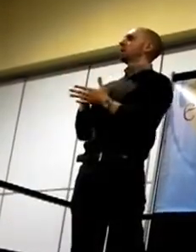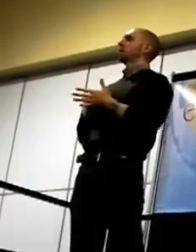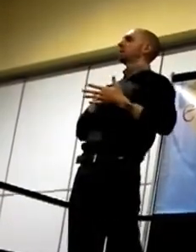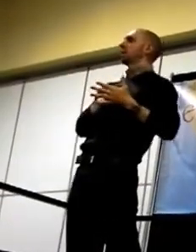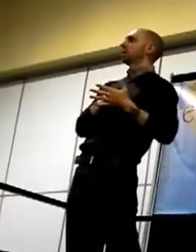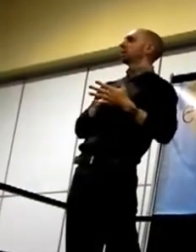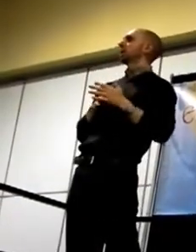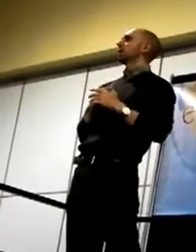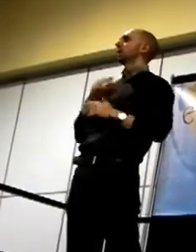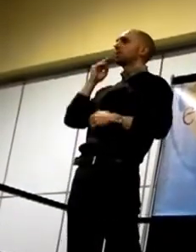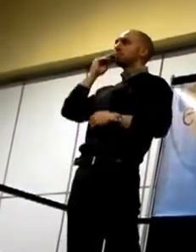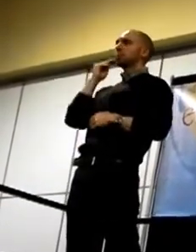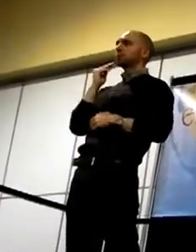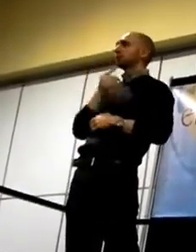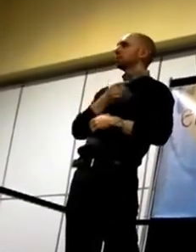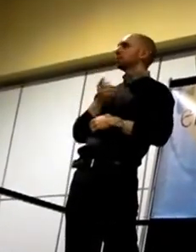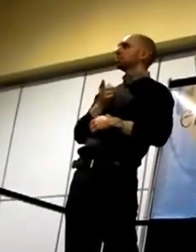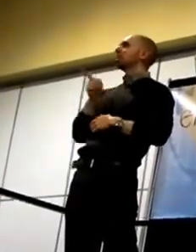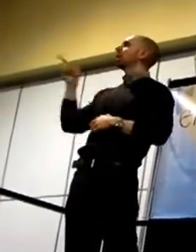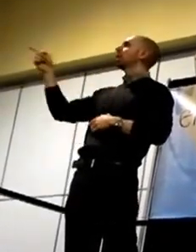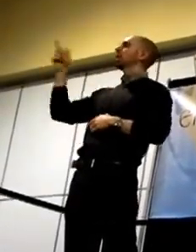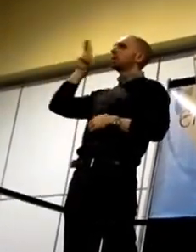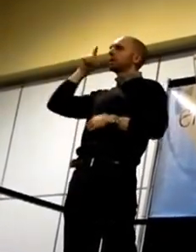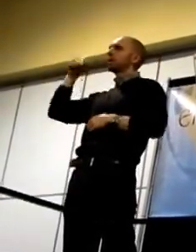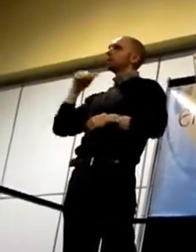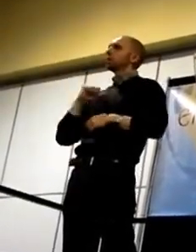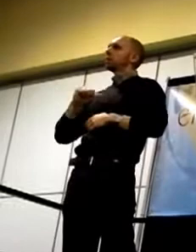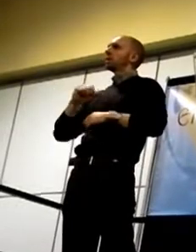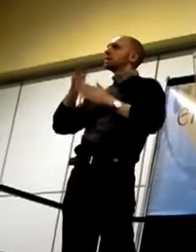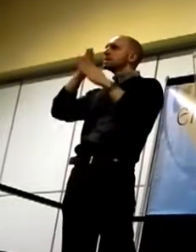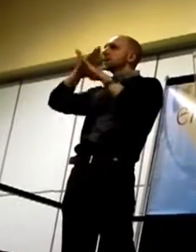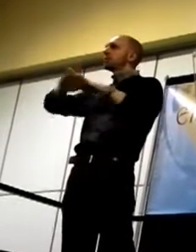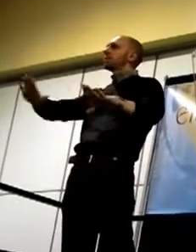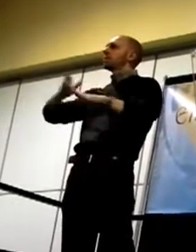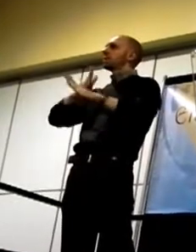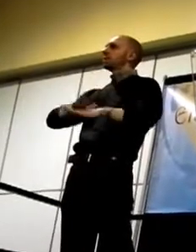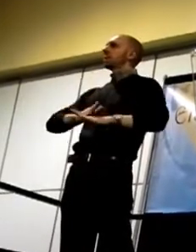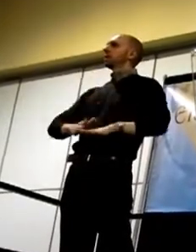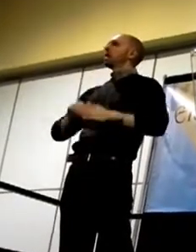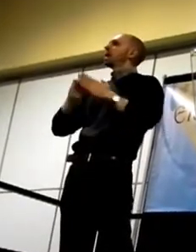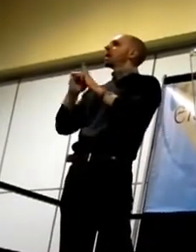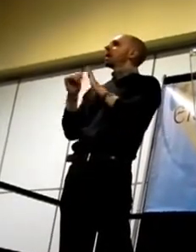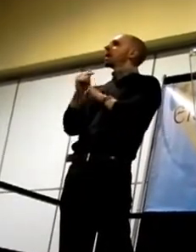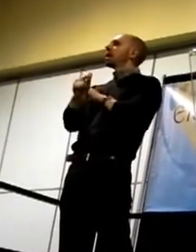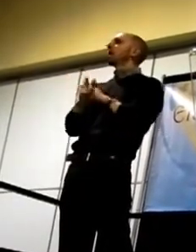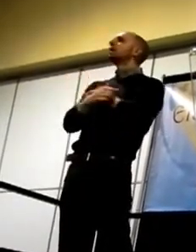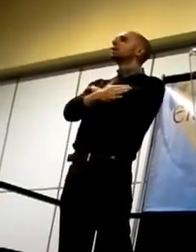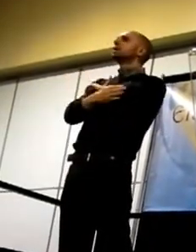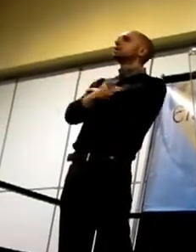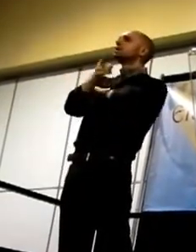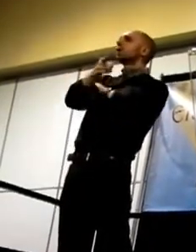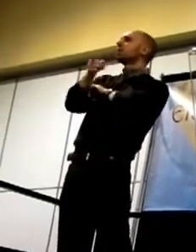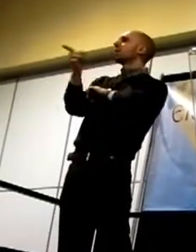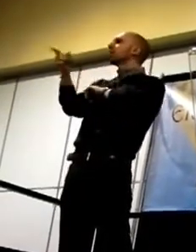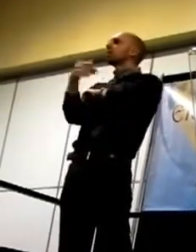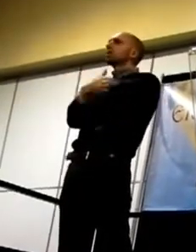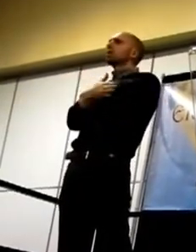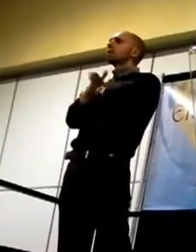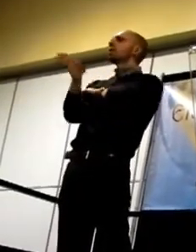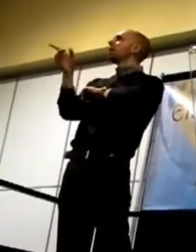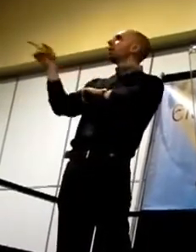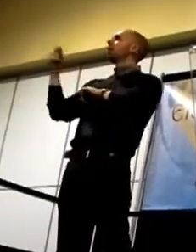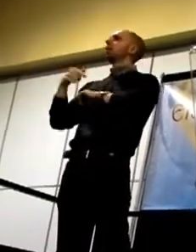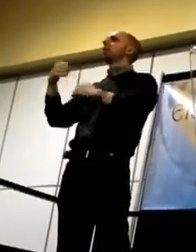statehood, Muslim states, they are divided, they are in conflict, they might be in fight, or Muslim